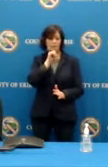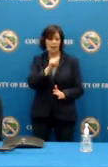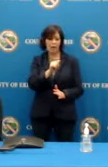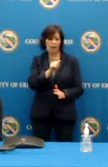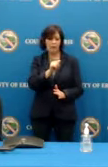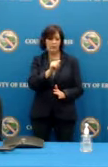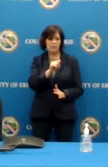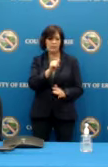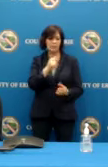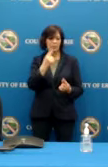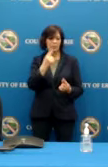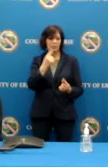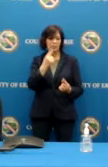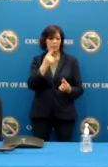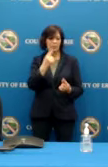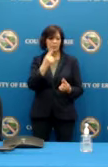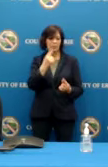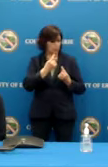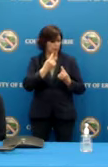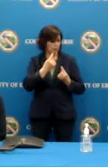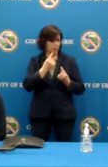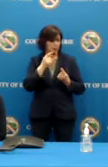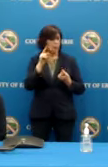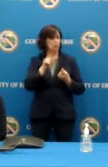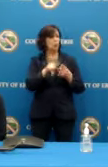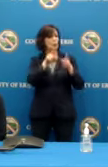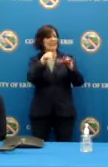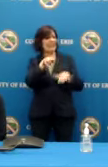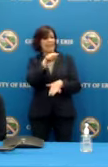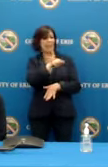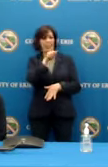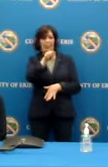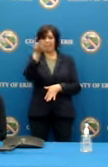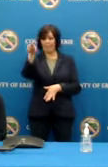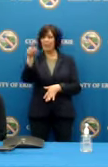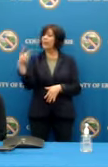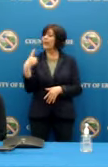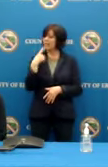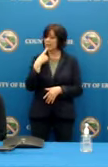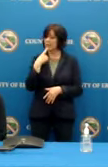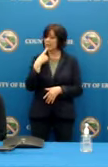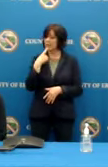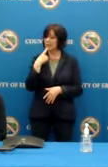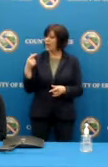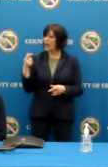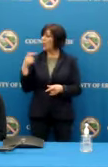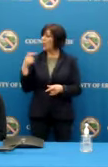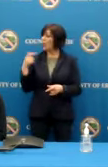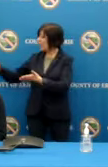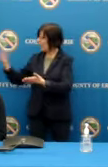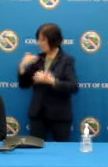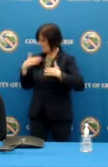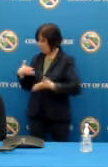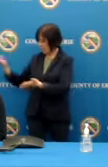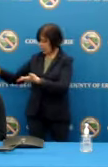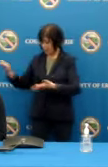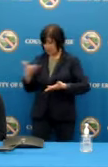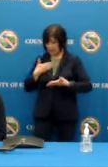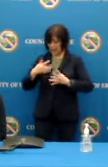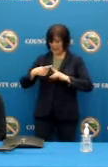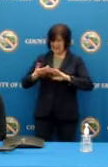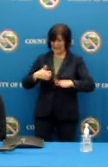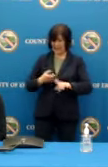being considered for COVID-19 testing. They've expressed that these are the folks who may be handling the bodies, people who have passed from